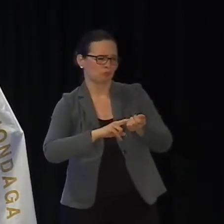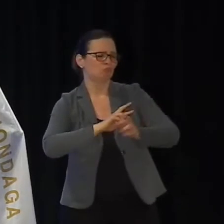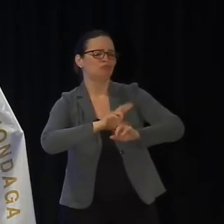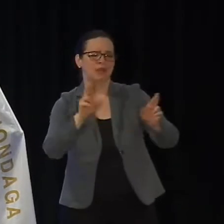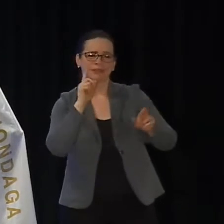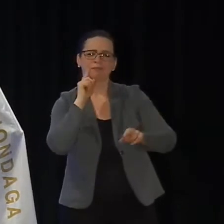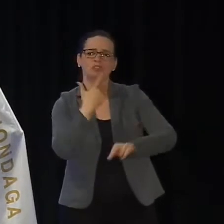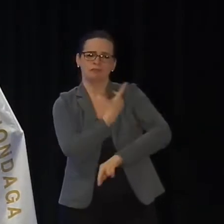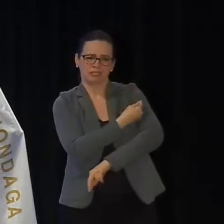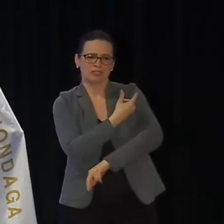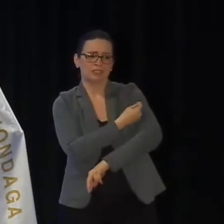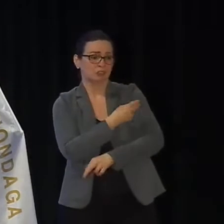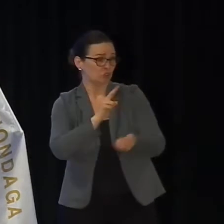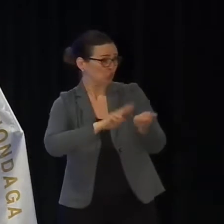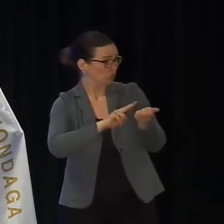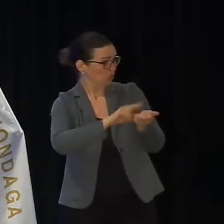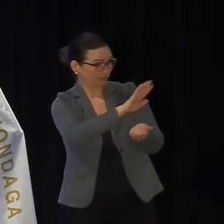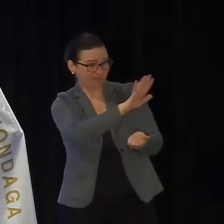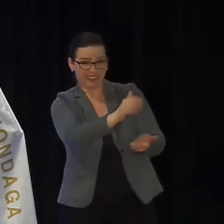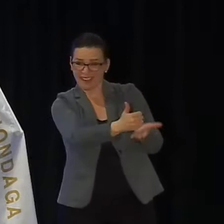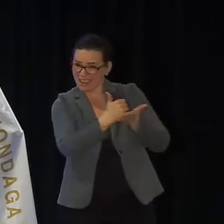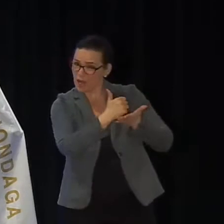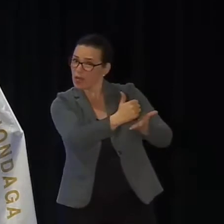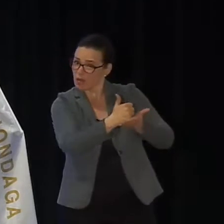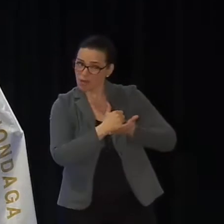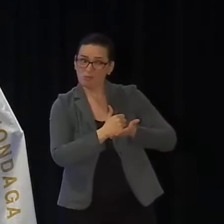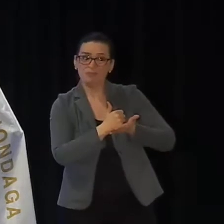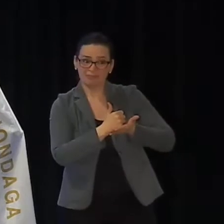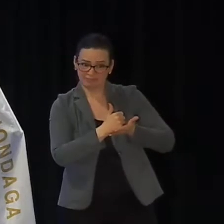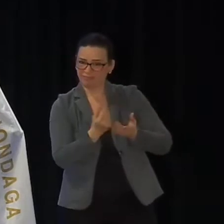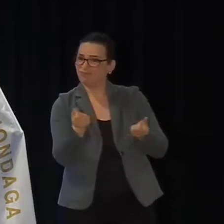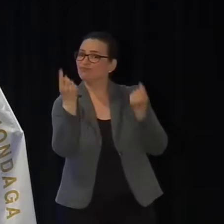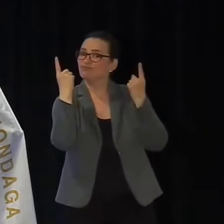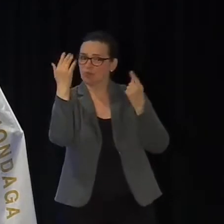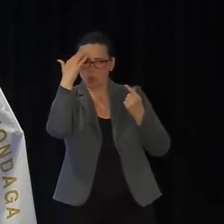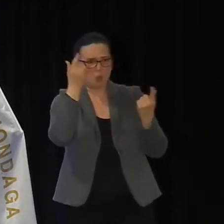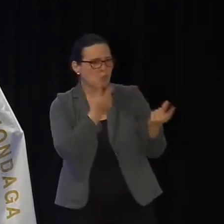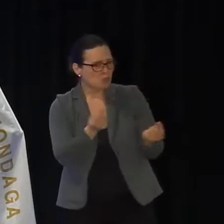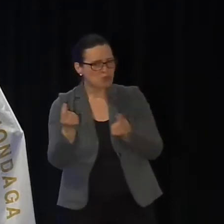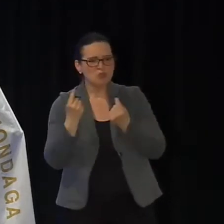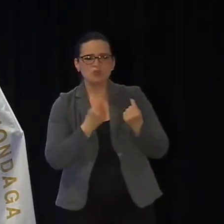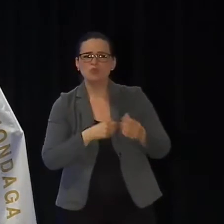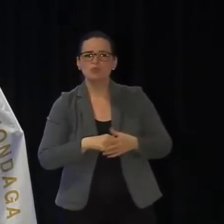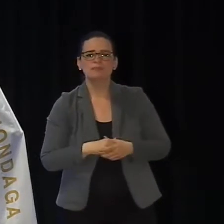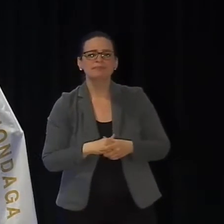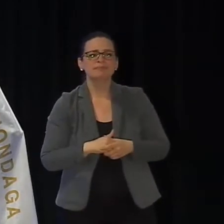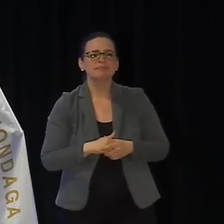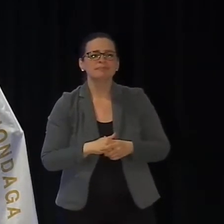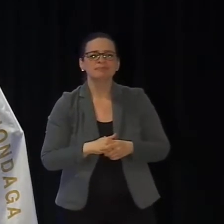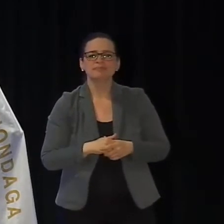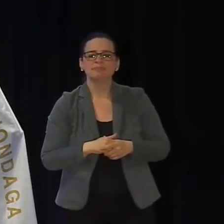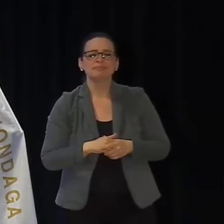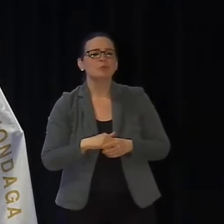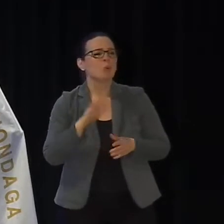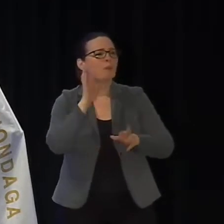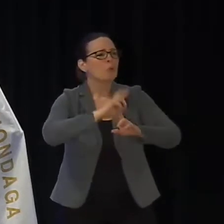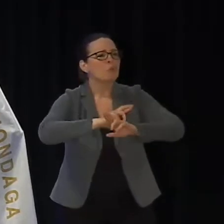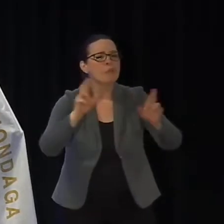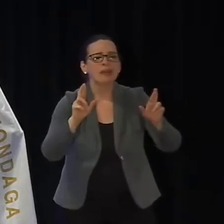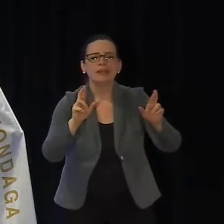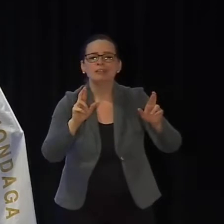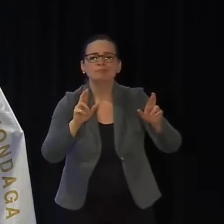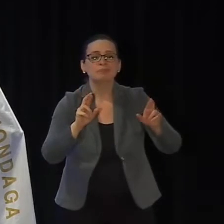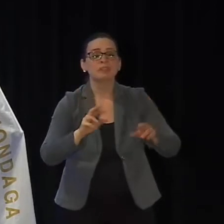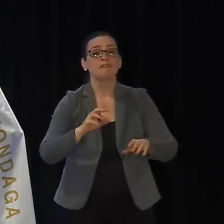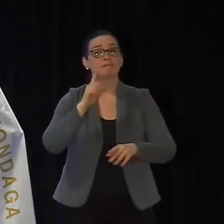So we'll look at things like that, Andrew. We'll probably, we won't be ready right away to do any pop-ups with the high schools because they're